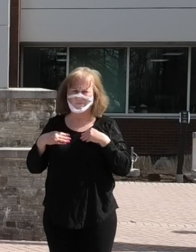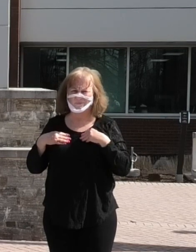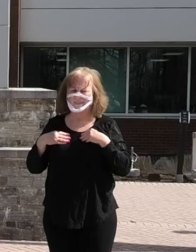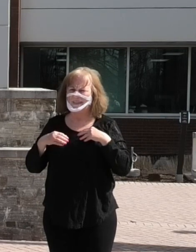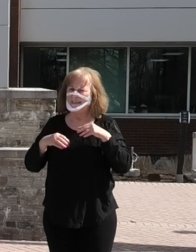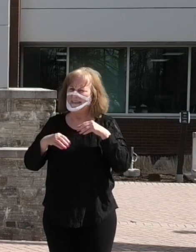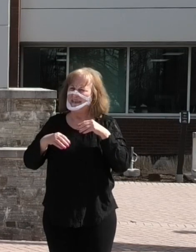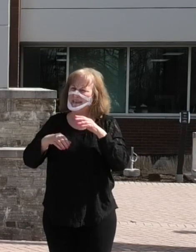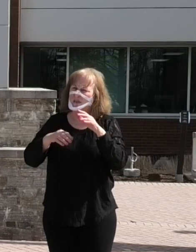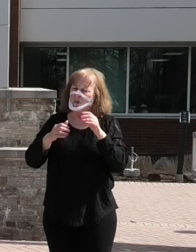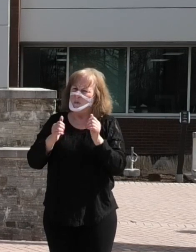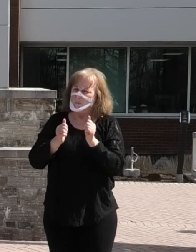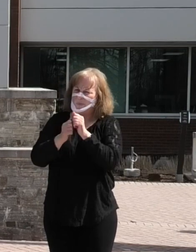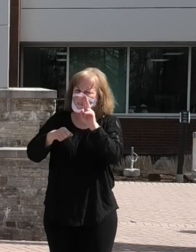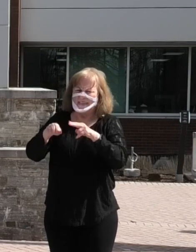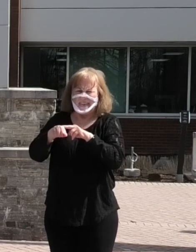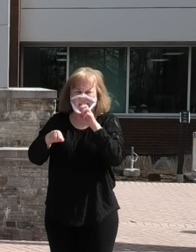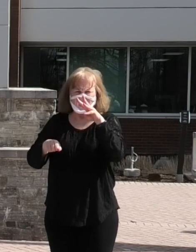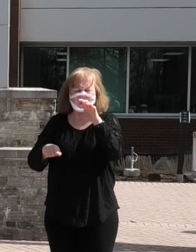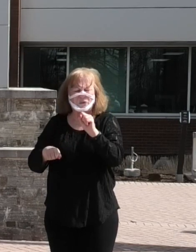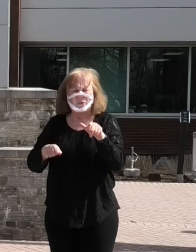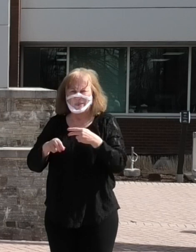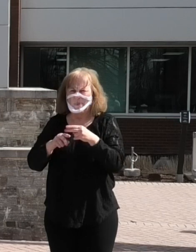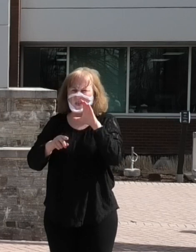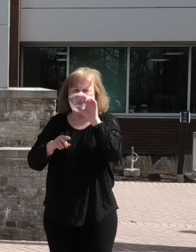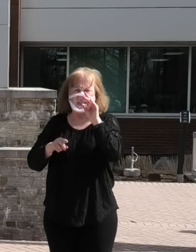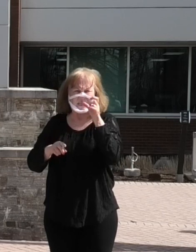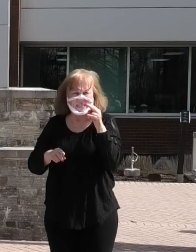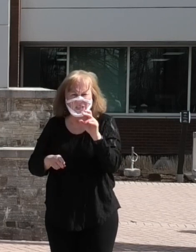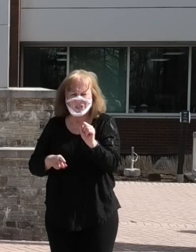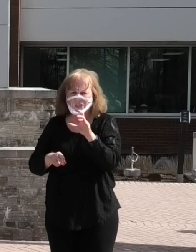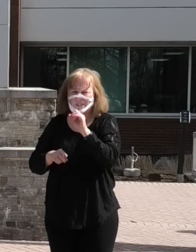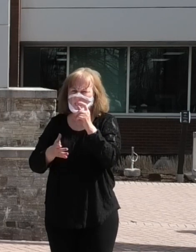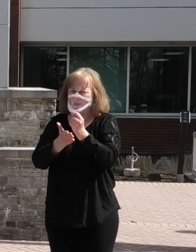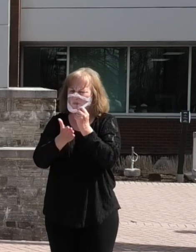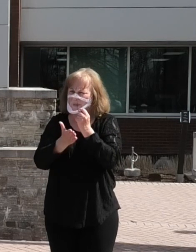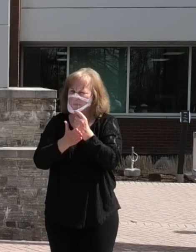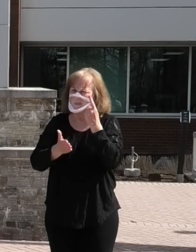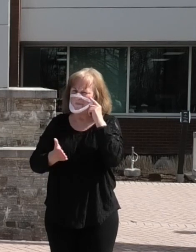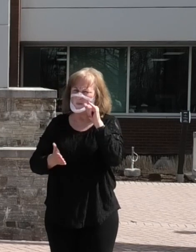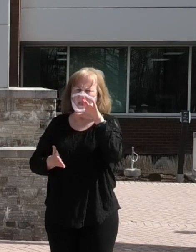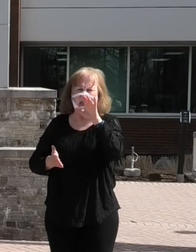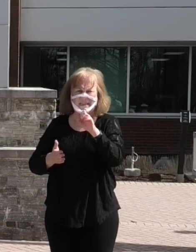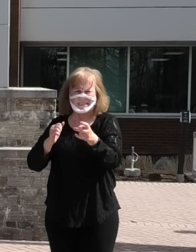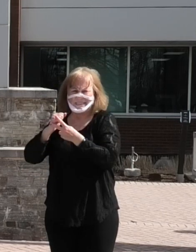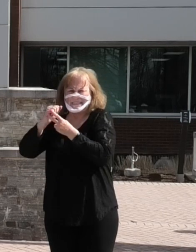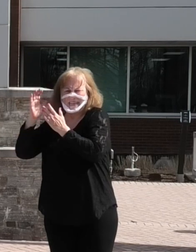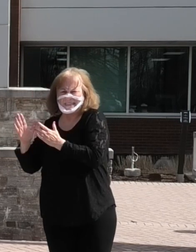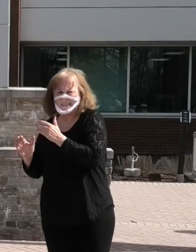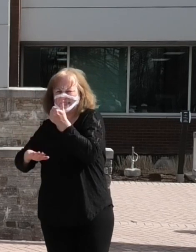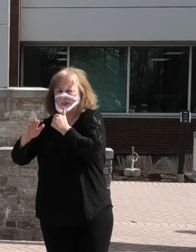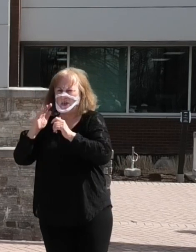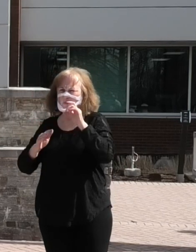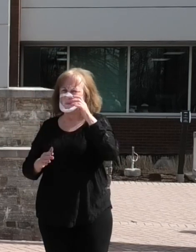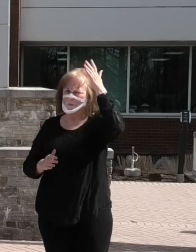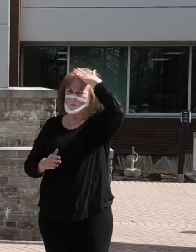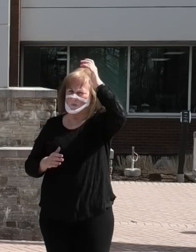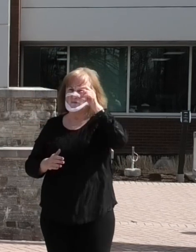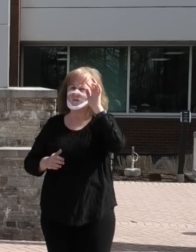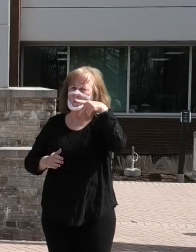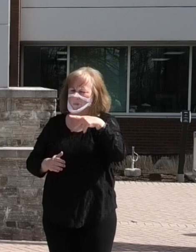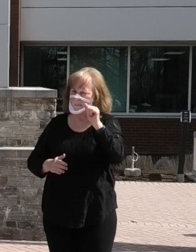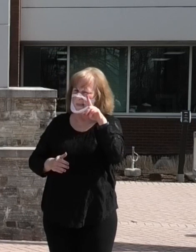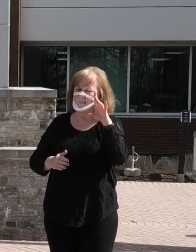In the wake of national news about the conditions and treatment of ICE detainees under the Trump administration,